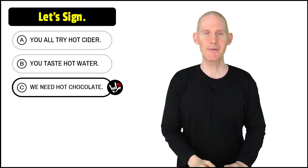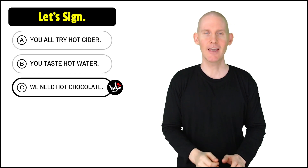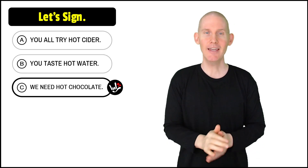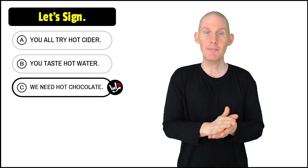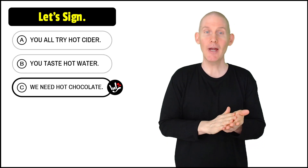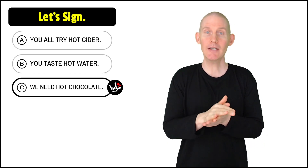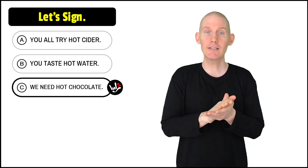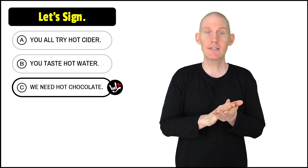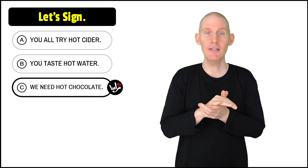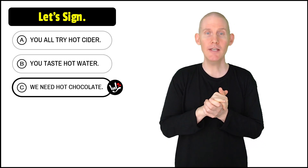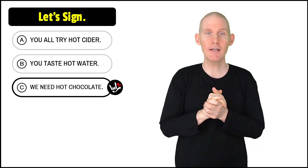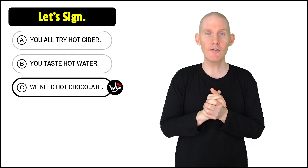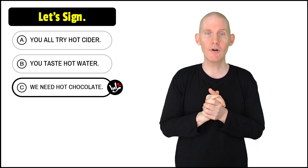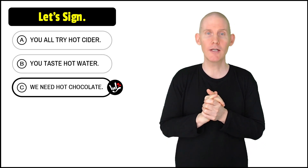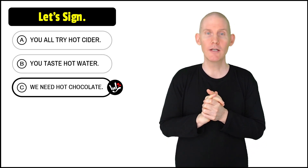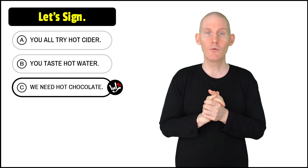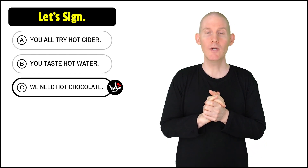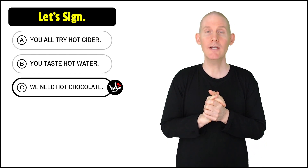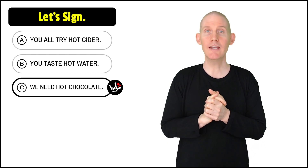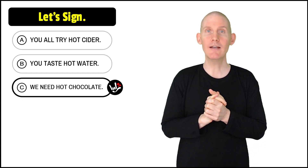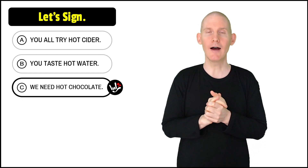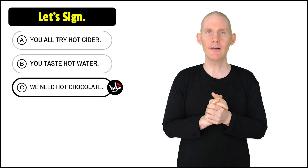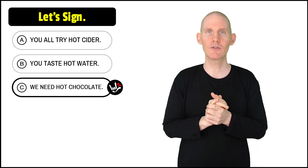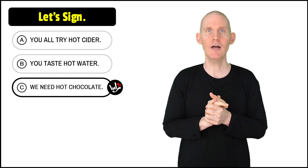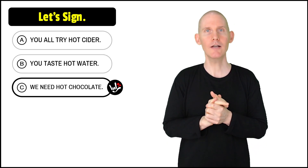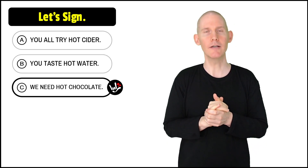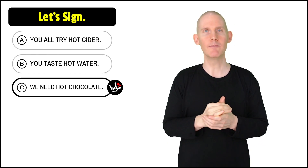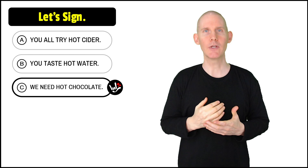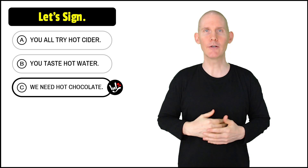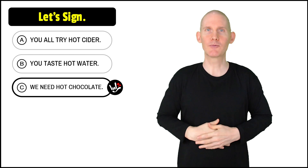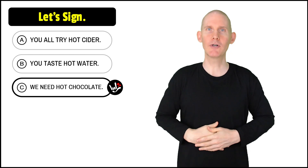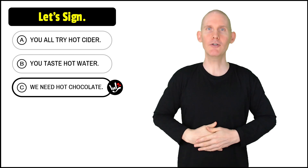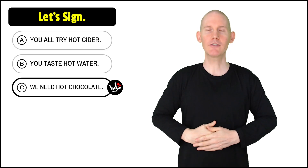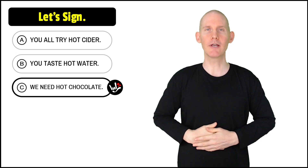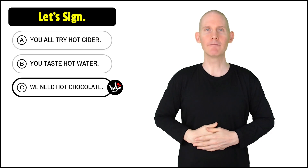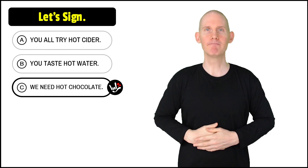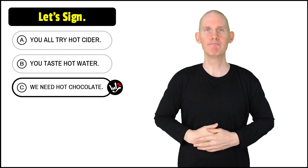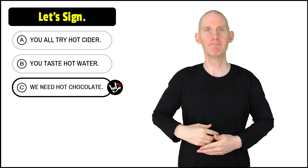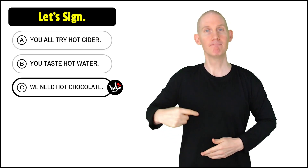Okay, back to C. All right, we need hot chocolate. Here's what it looks like.